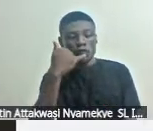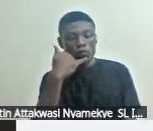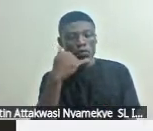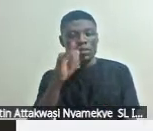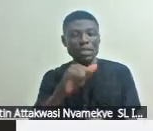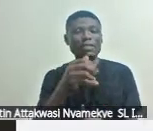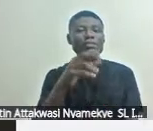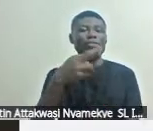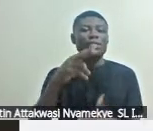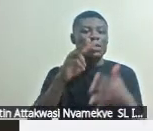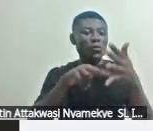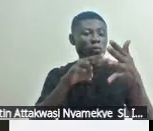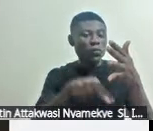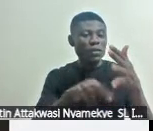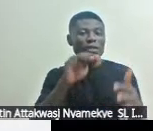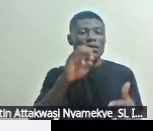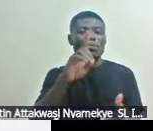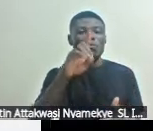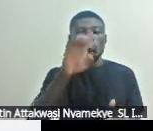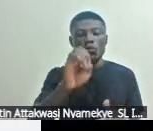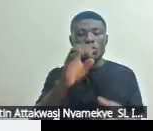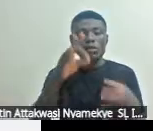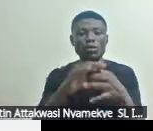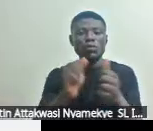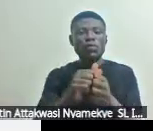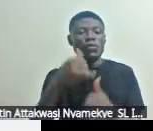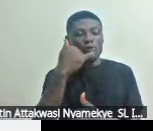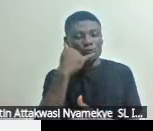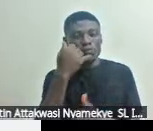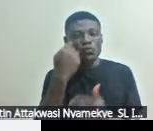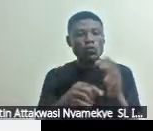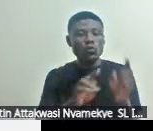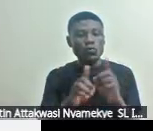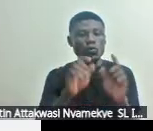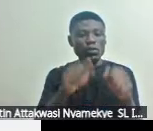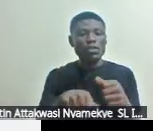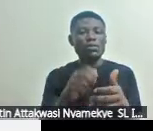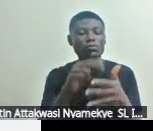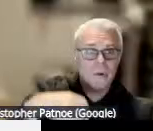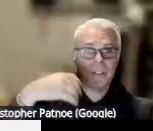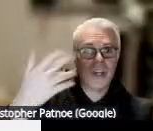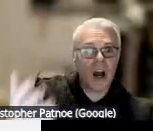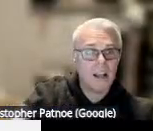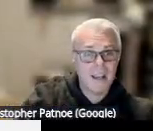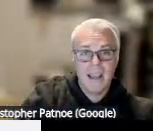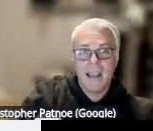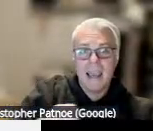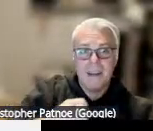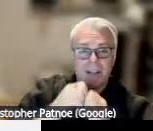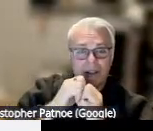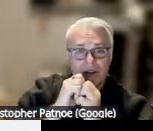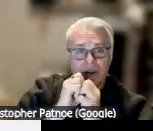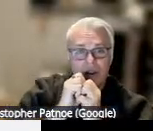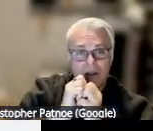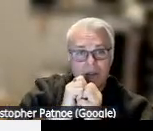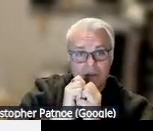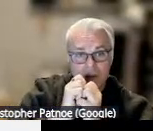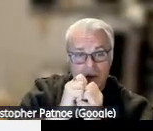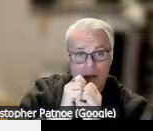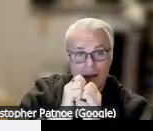just built into the operating system. And what it can do, it can take a website or a doc and it can